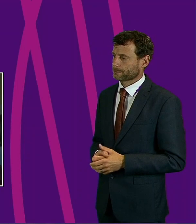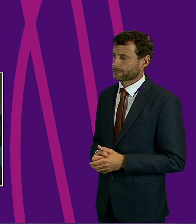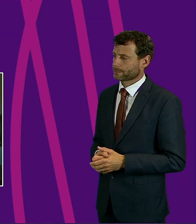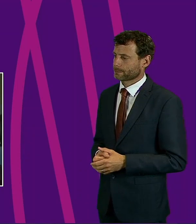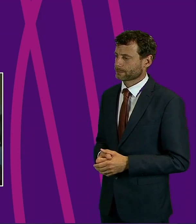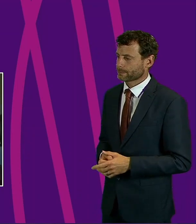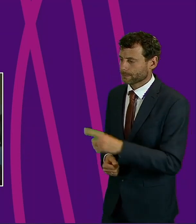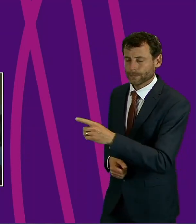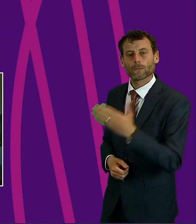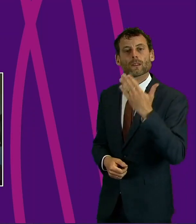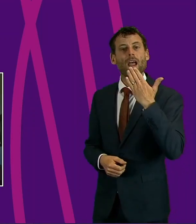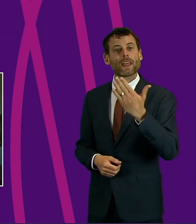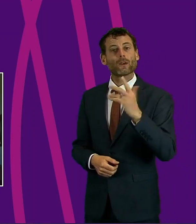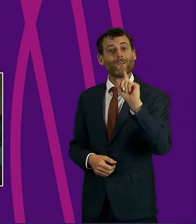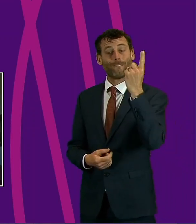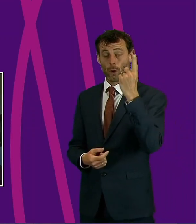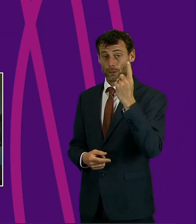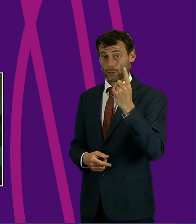Thank you, First Minister.